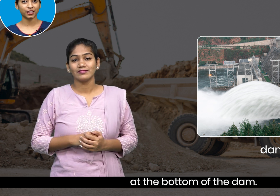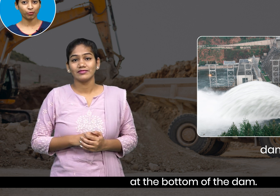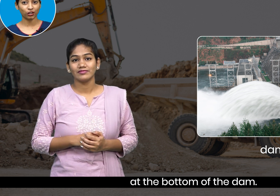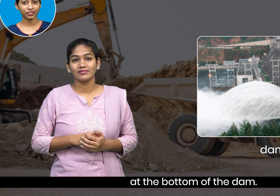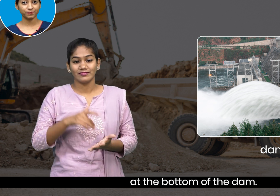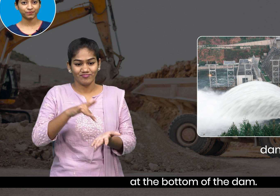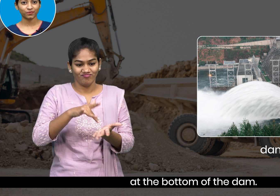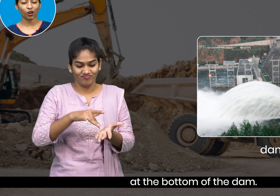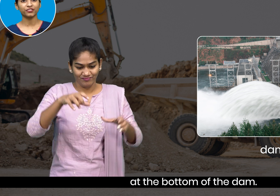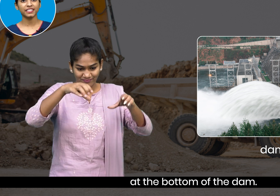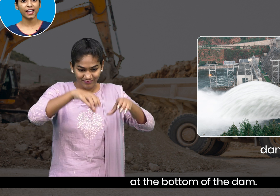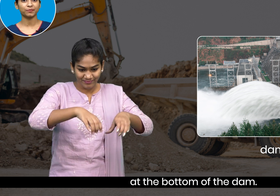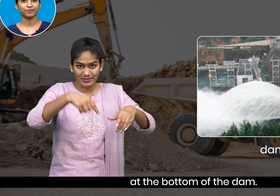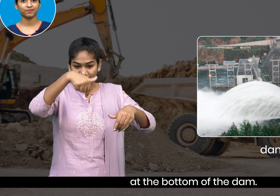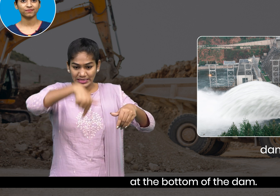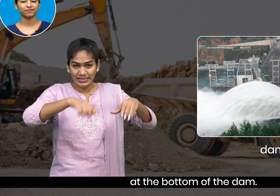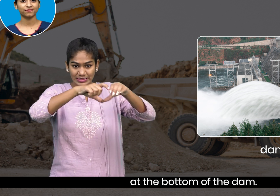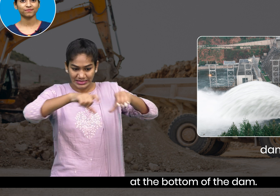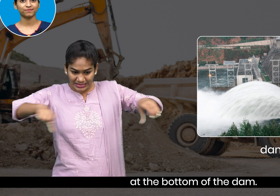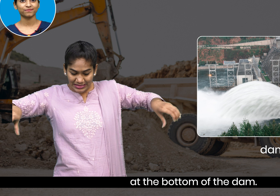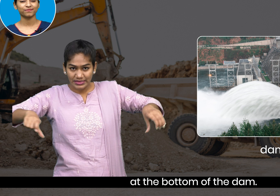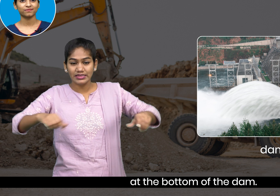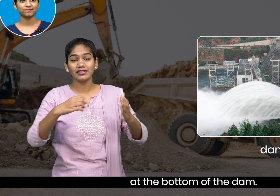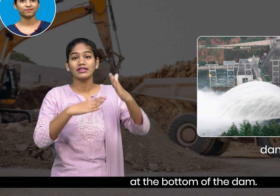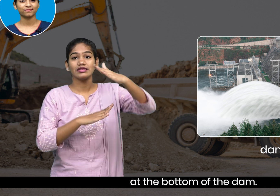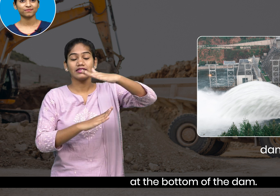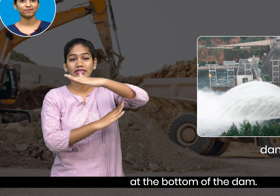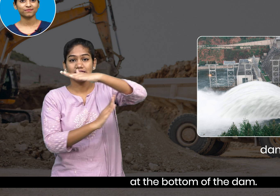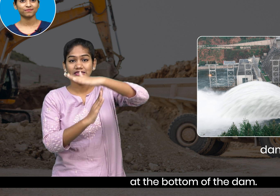placed at the bottom of the dam.